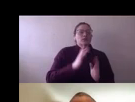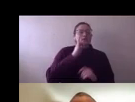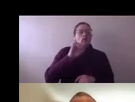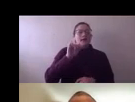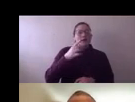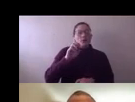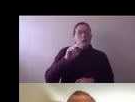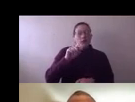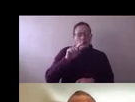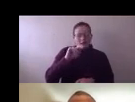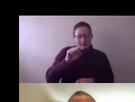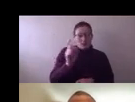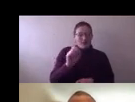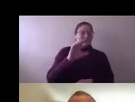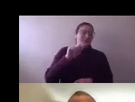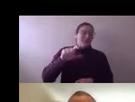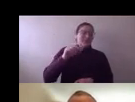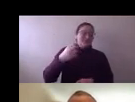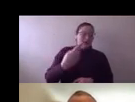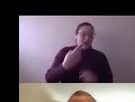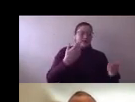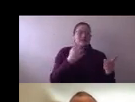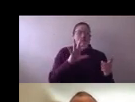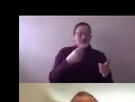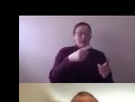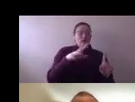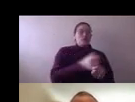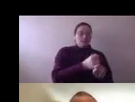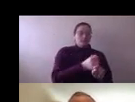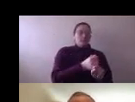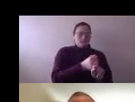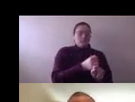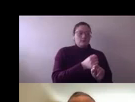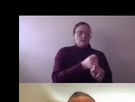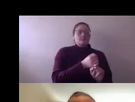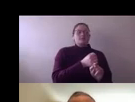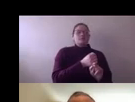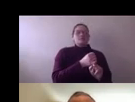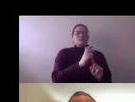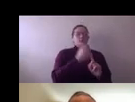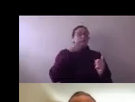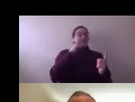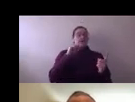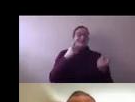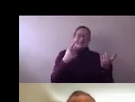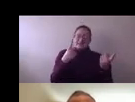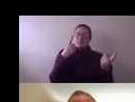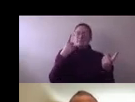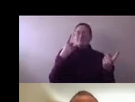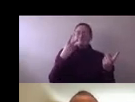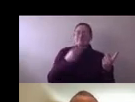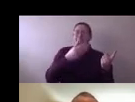in 1950 when he was arrested for allegedly trying to